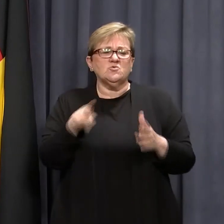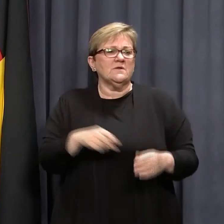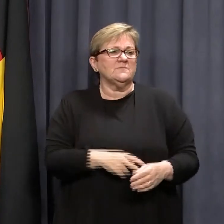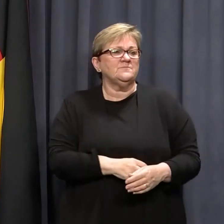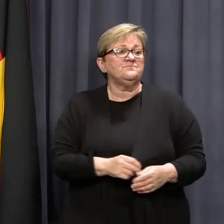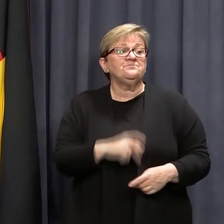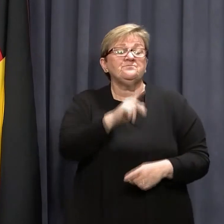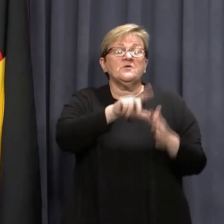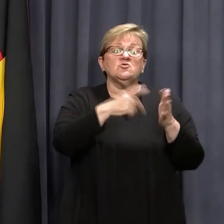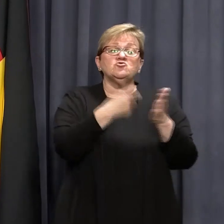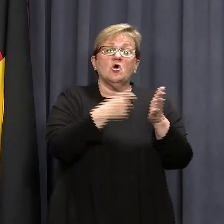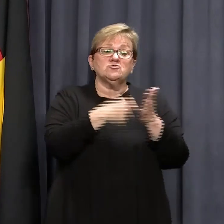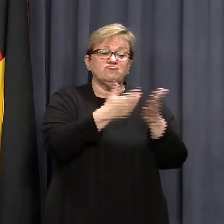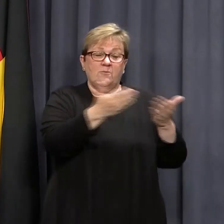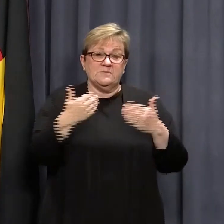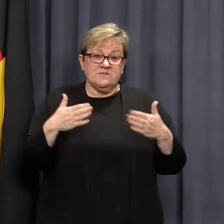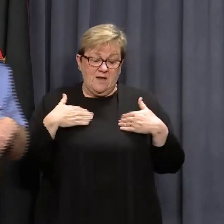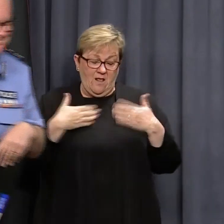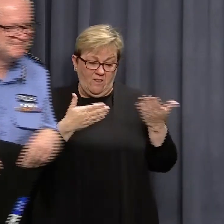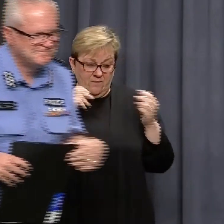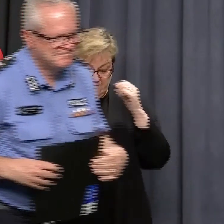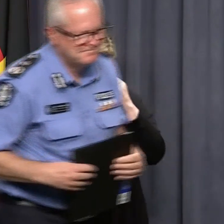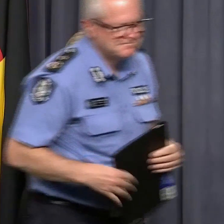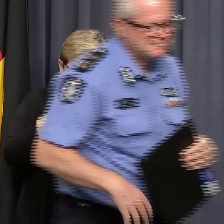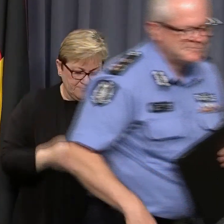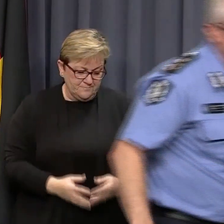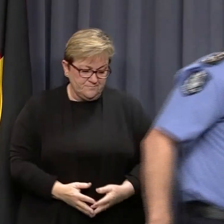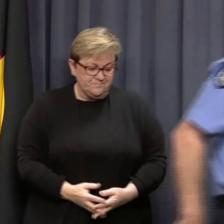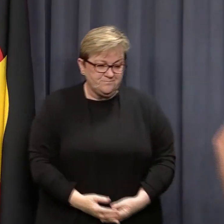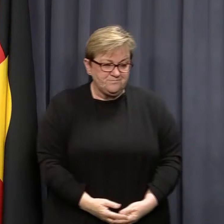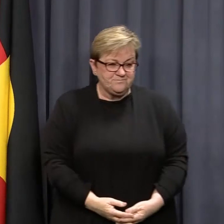ask some questions of Dr. Robertson? So,